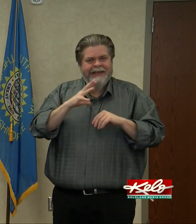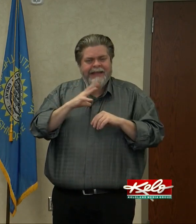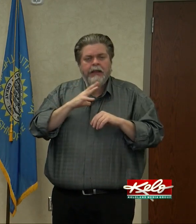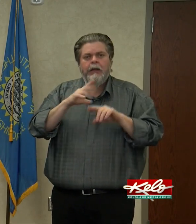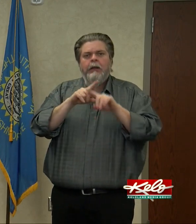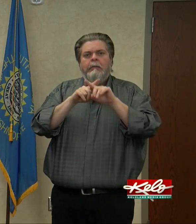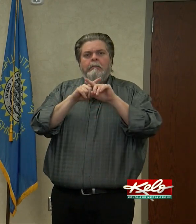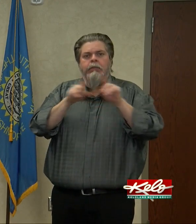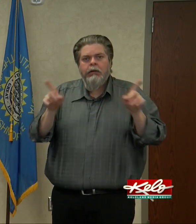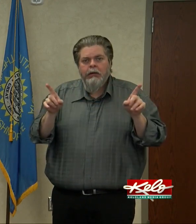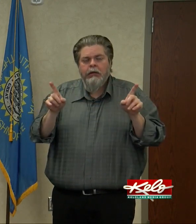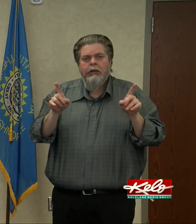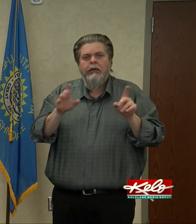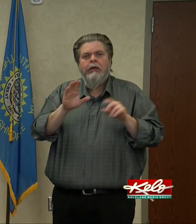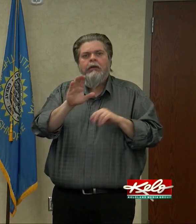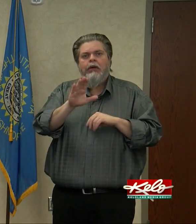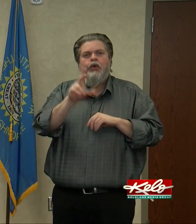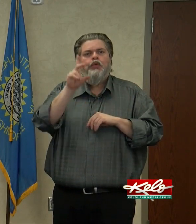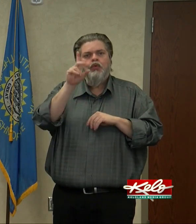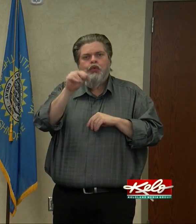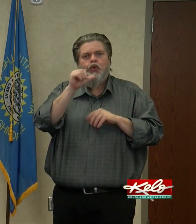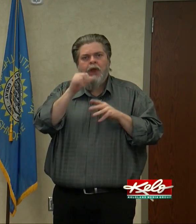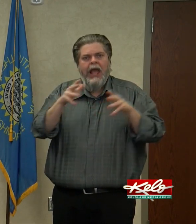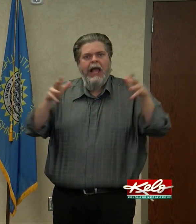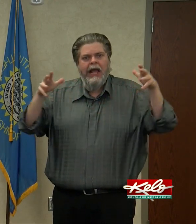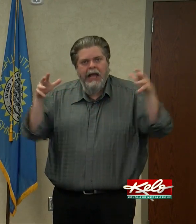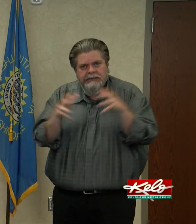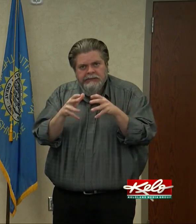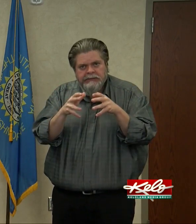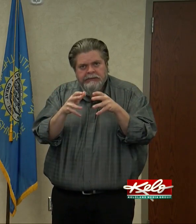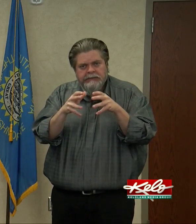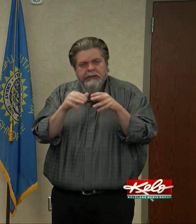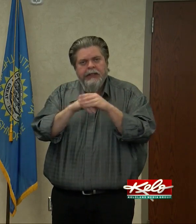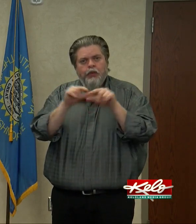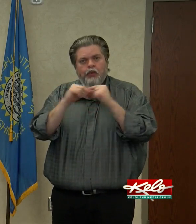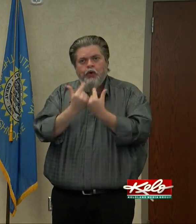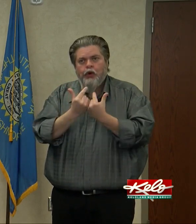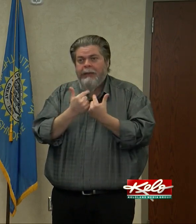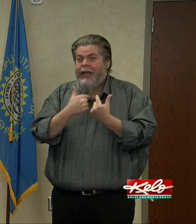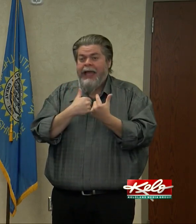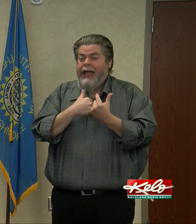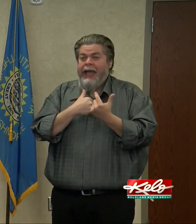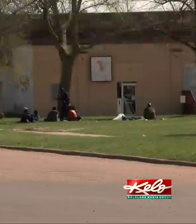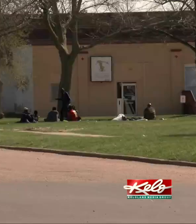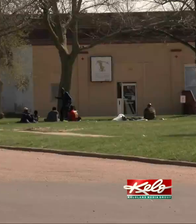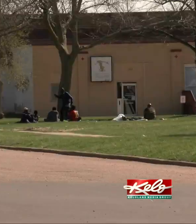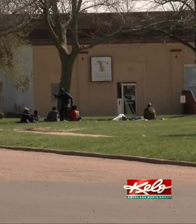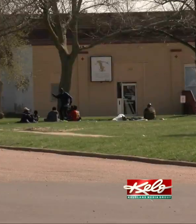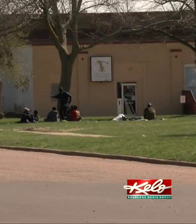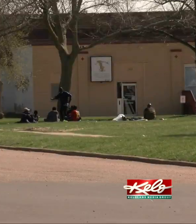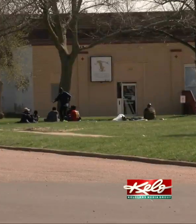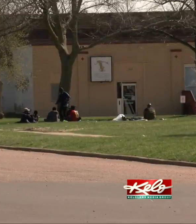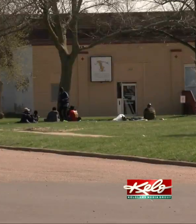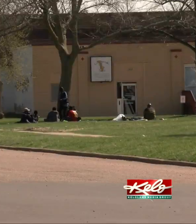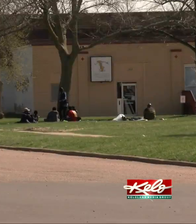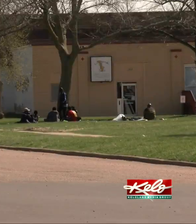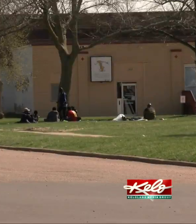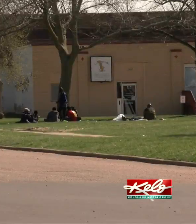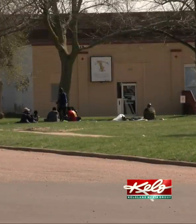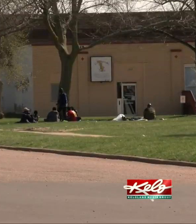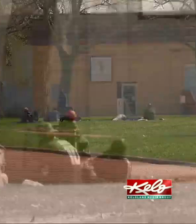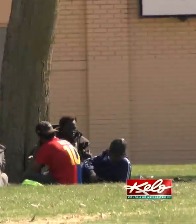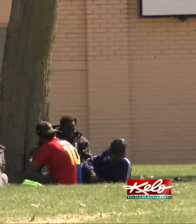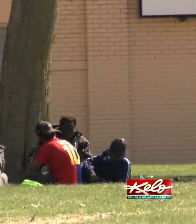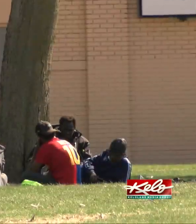we need people to not gather in groups right now. It's not a legal. That's the problem. The mayor encourages